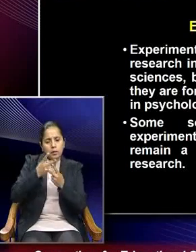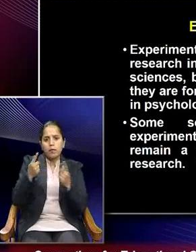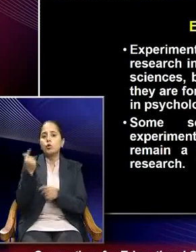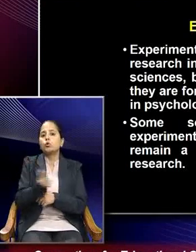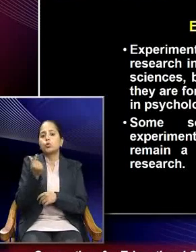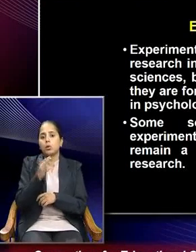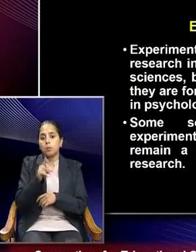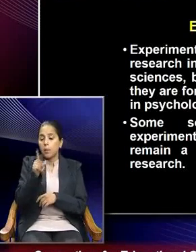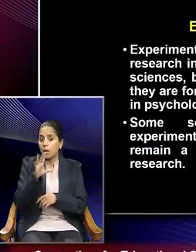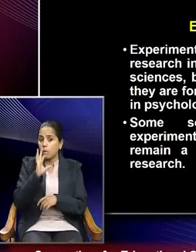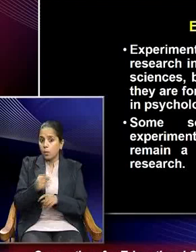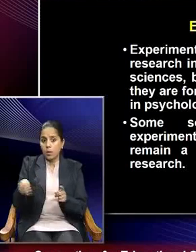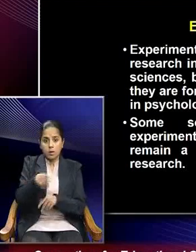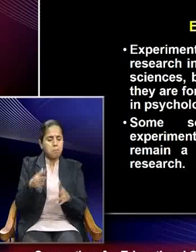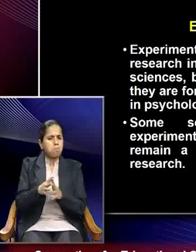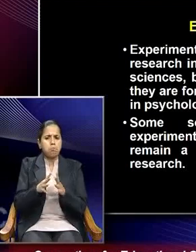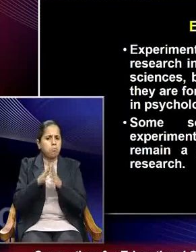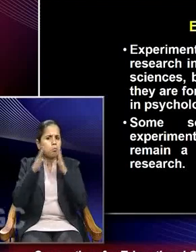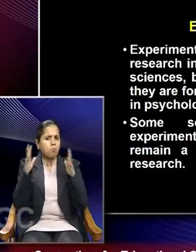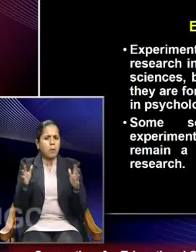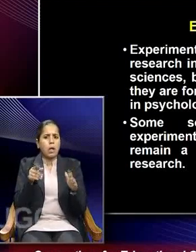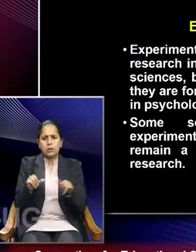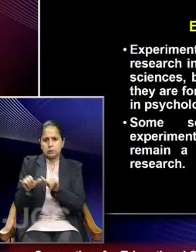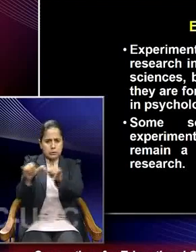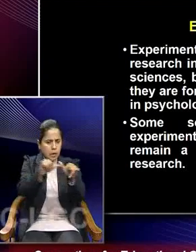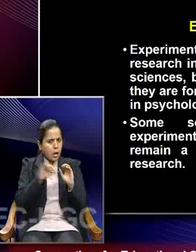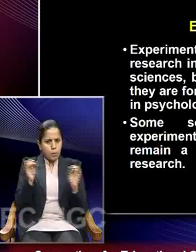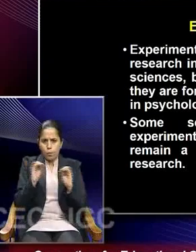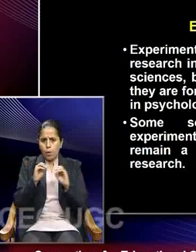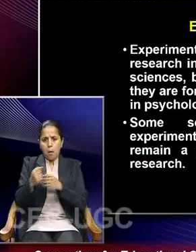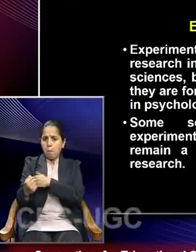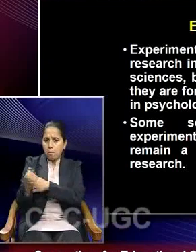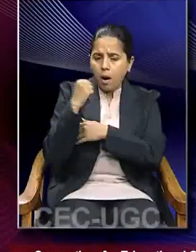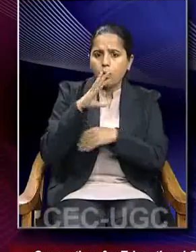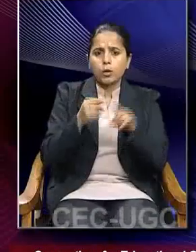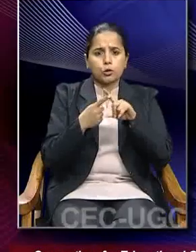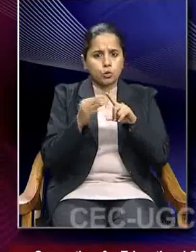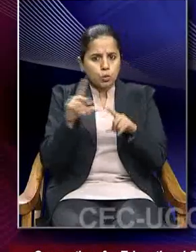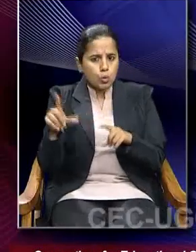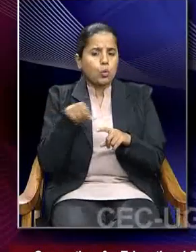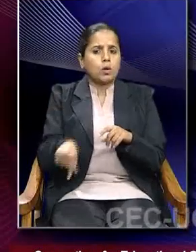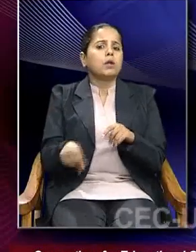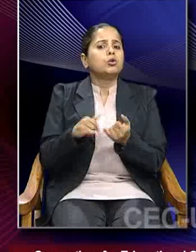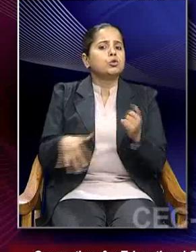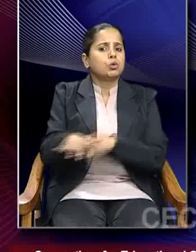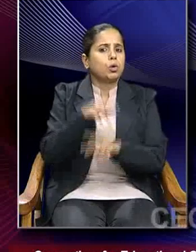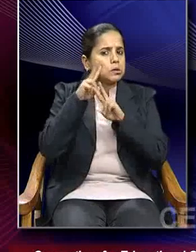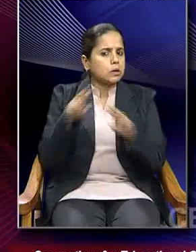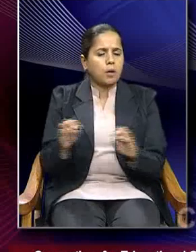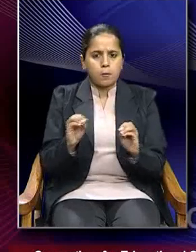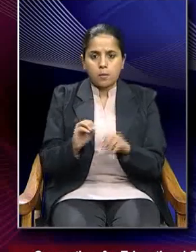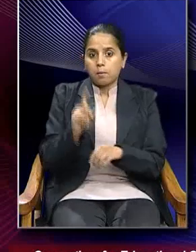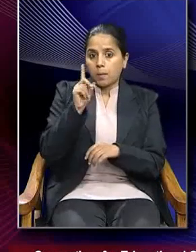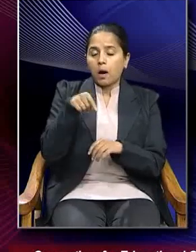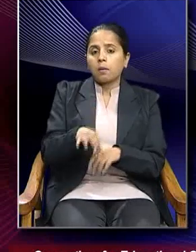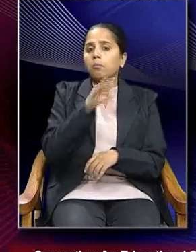though it is not a kind of very common or a powerful tool of social research. The advantage